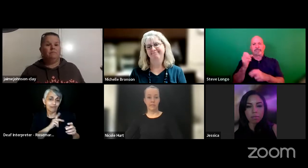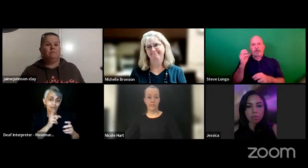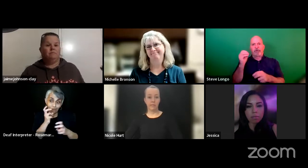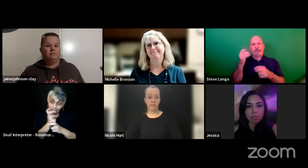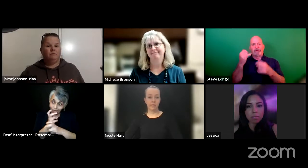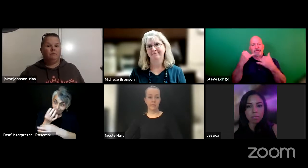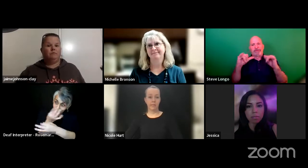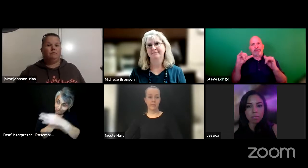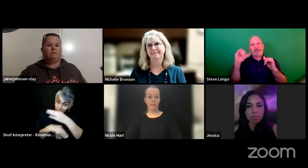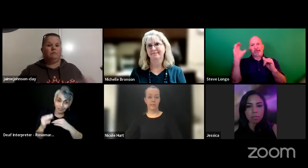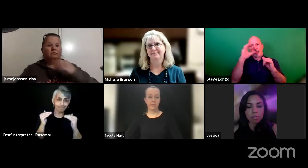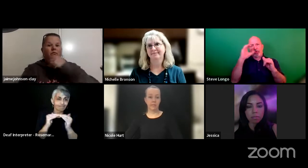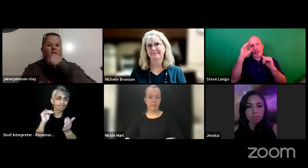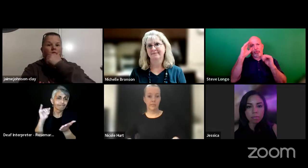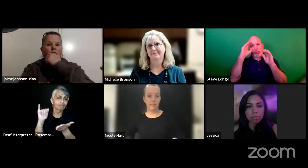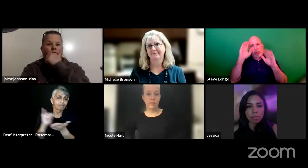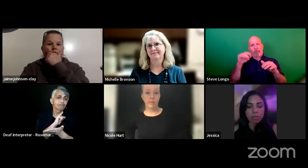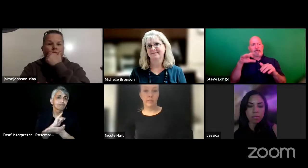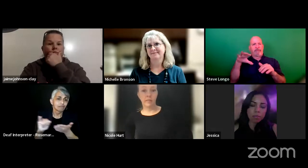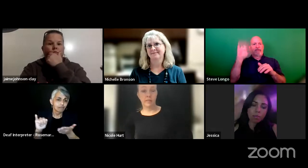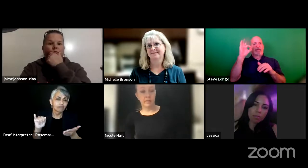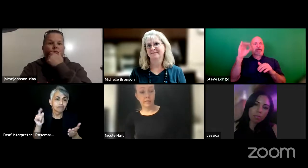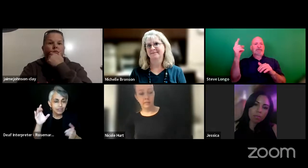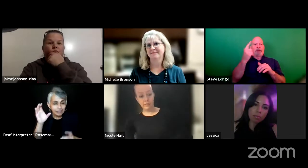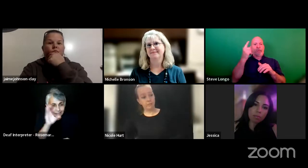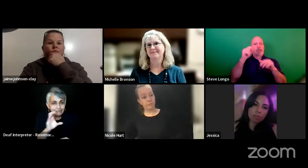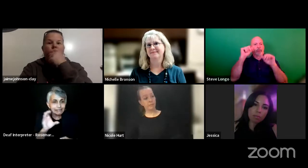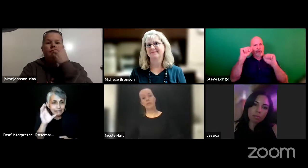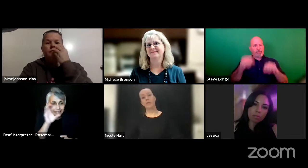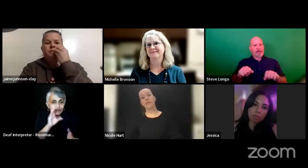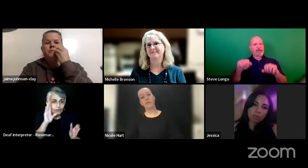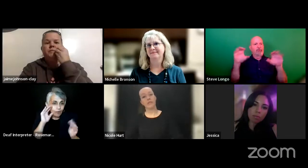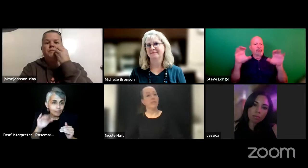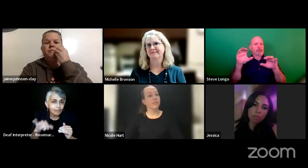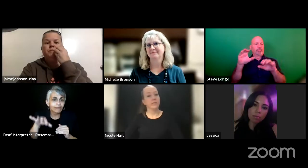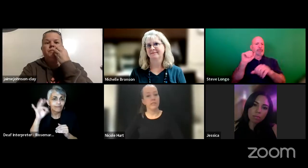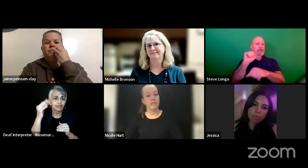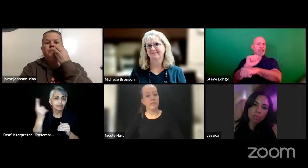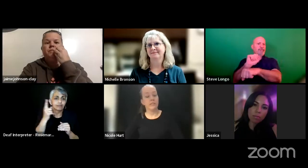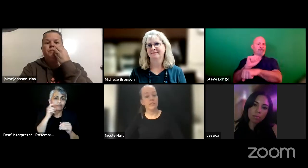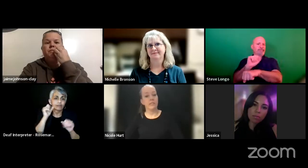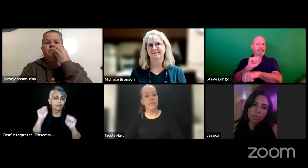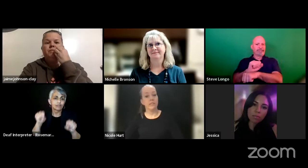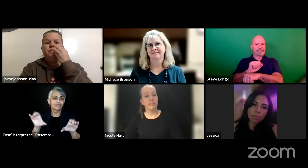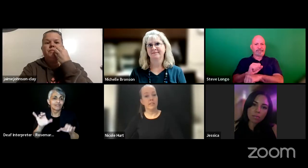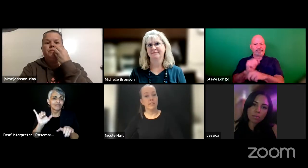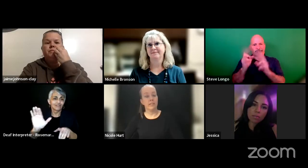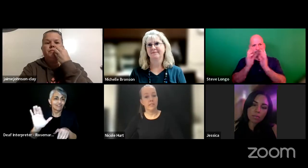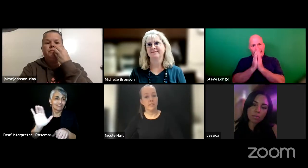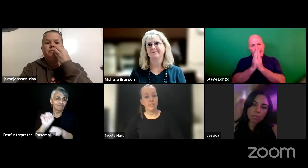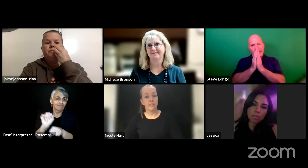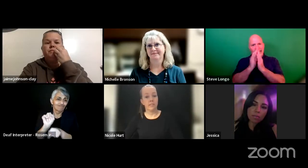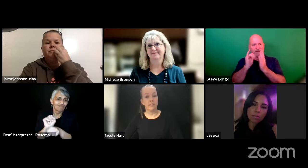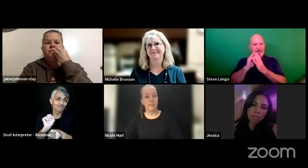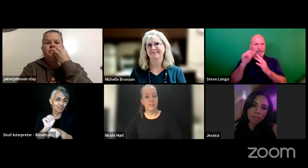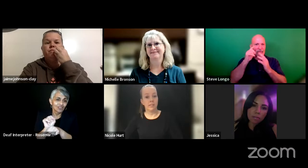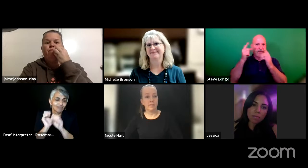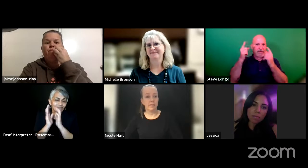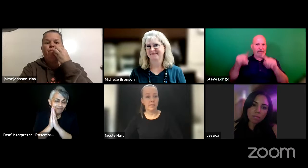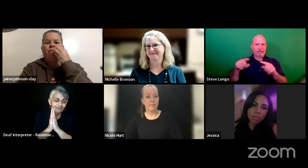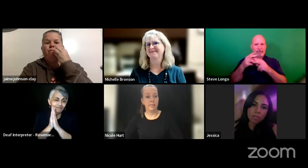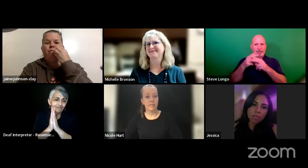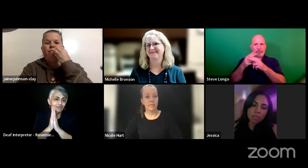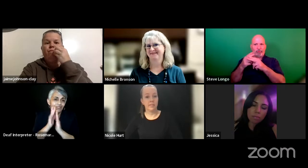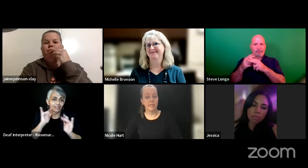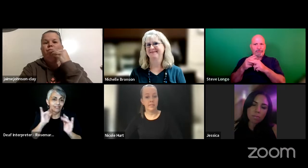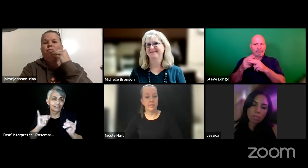that can quite fill his shoes, and that the search continues in hopes of finding somebody who can indeed fill